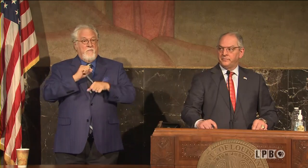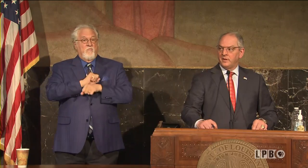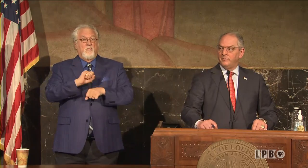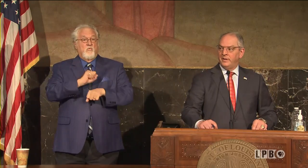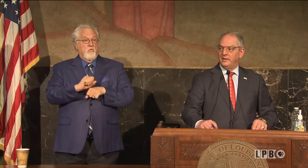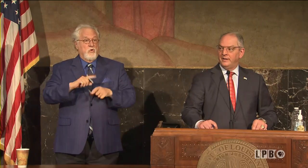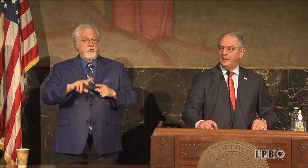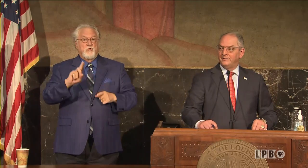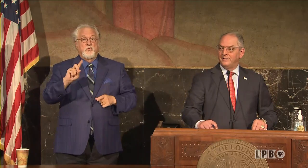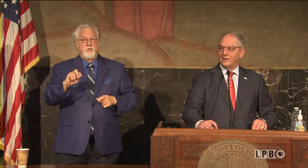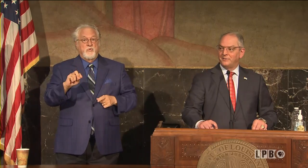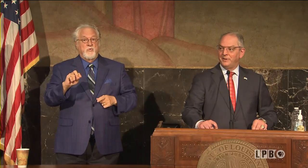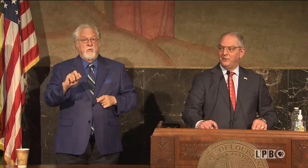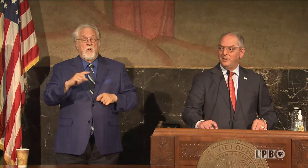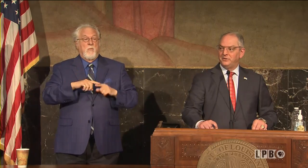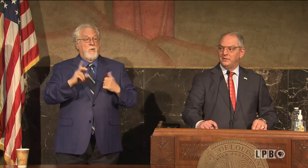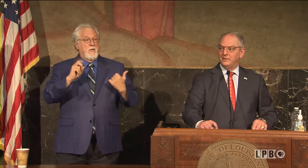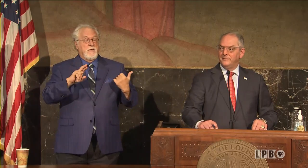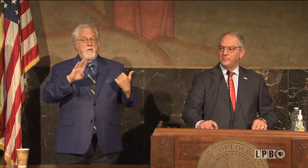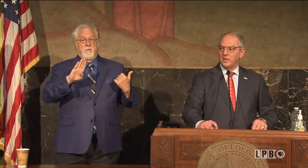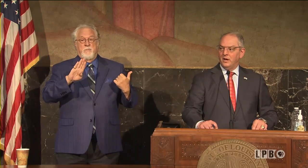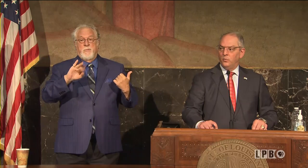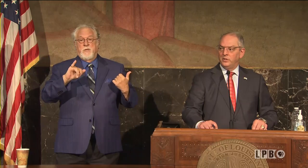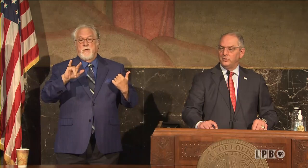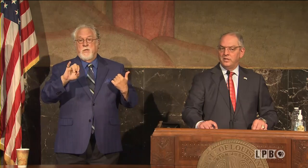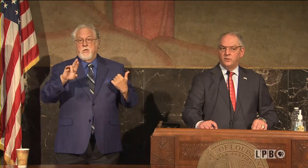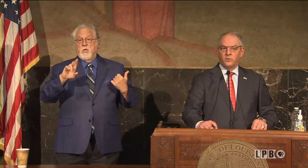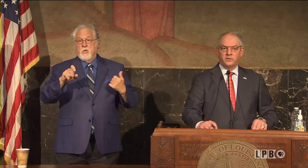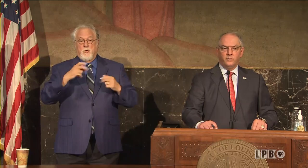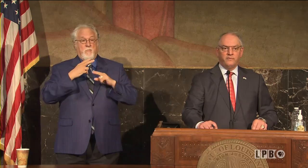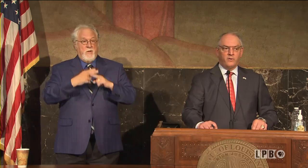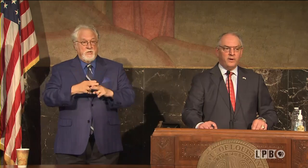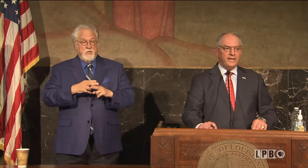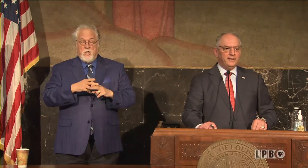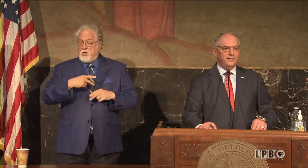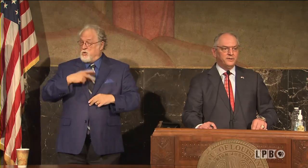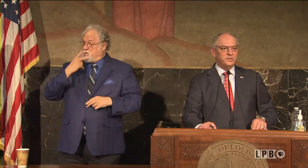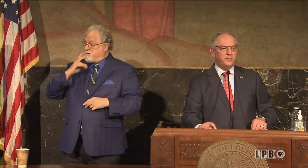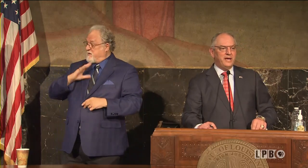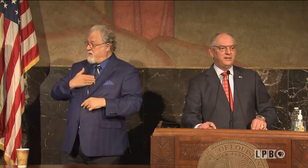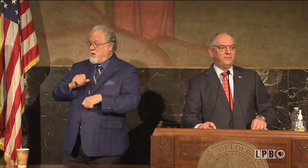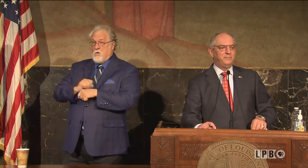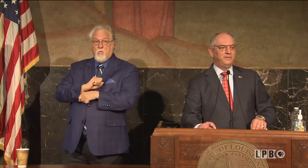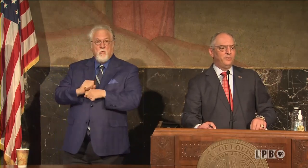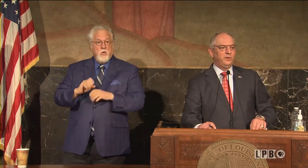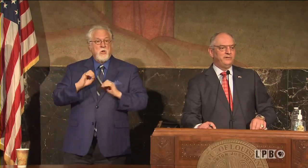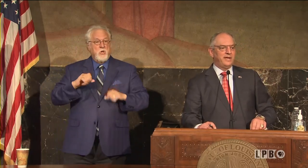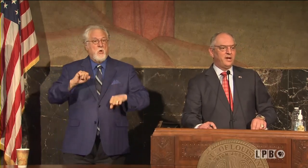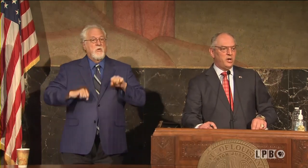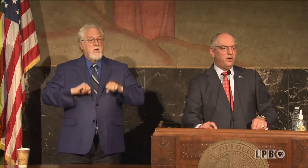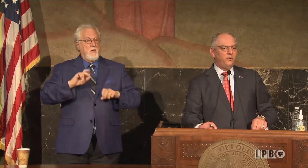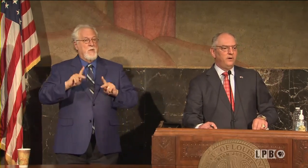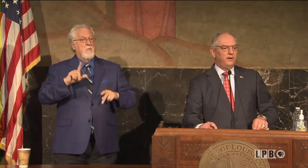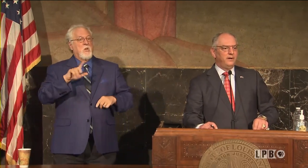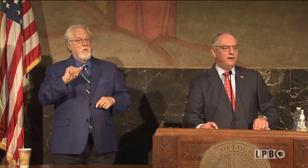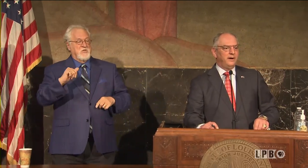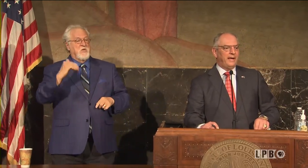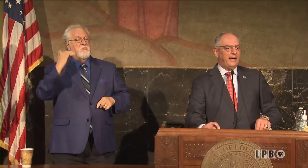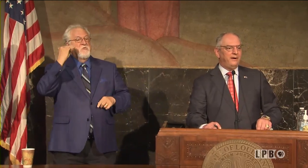do. But as Dr. B, you mentioned, when you see the work that we've already done, there's no doubt that people of Louisiana